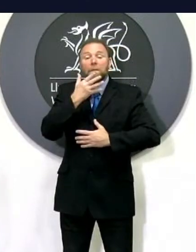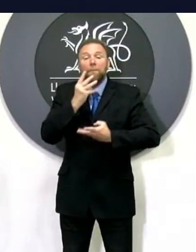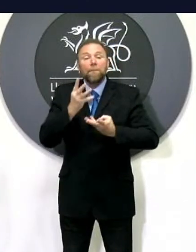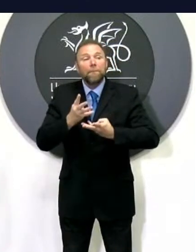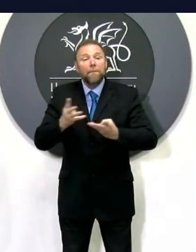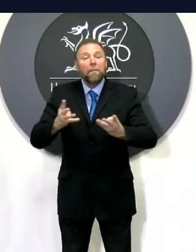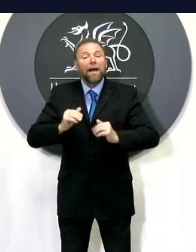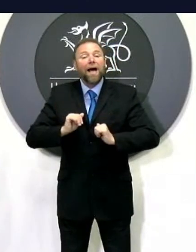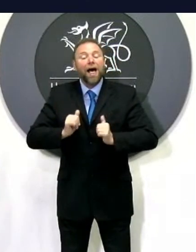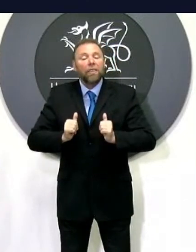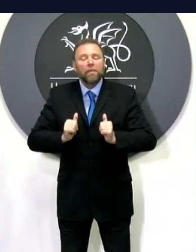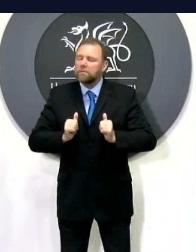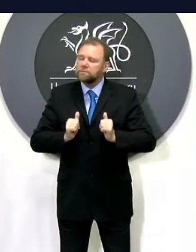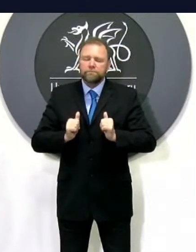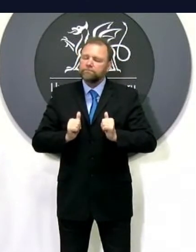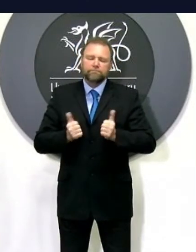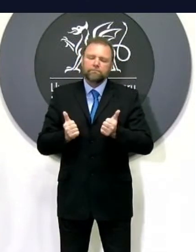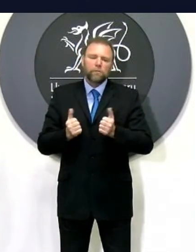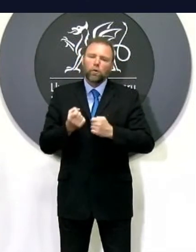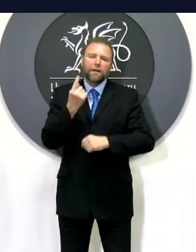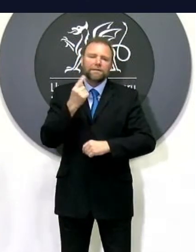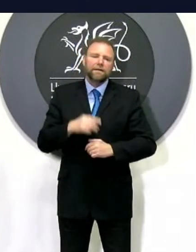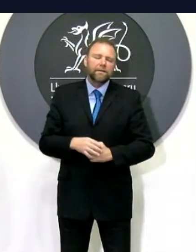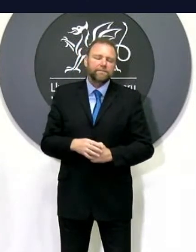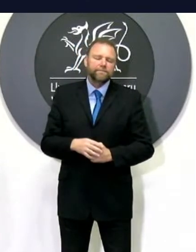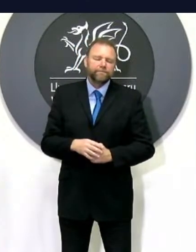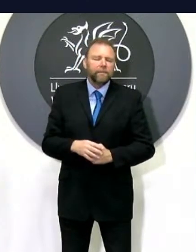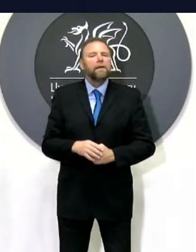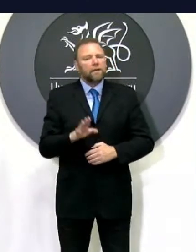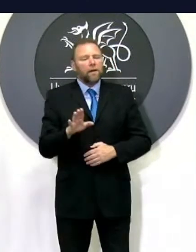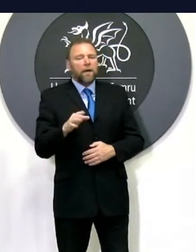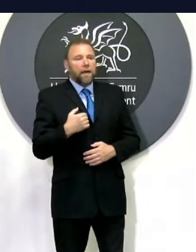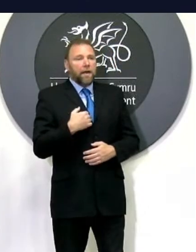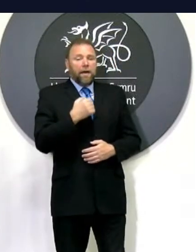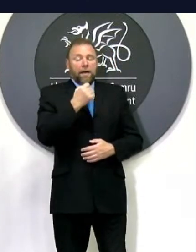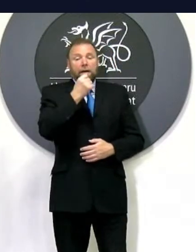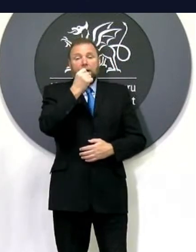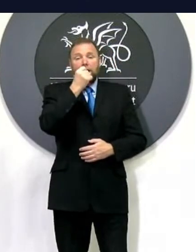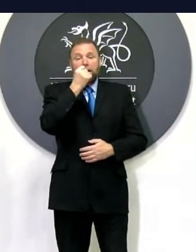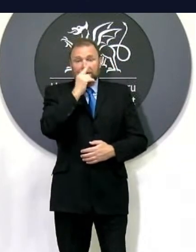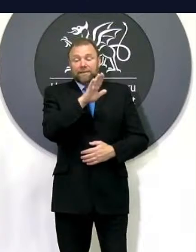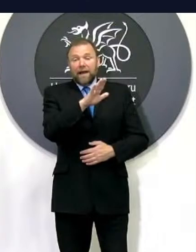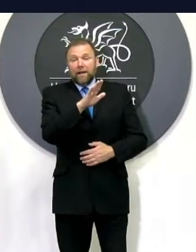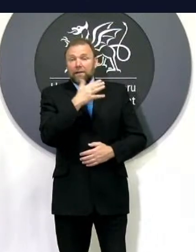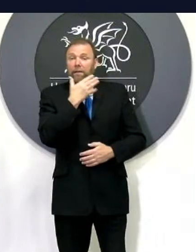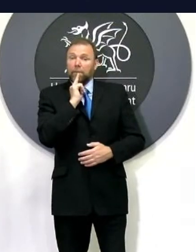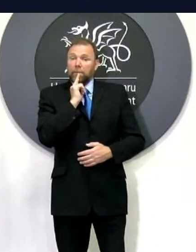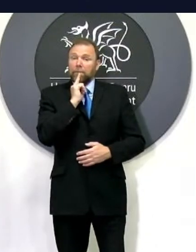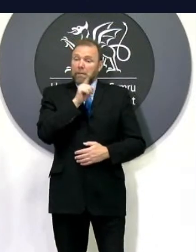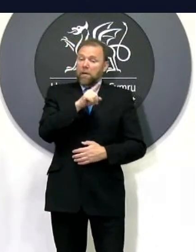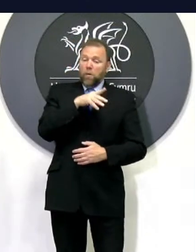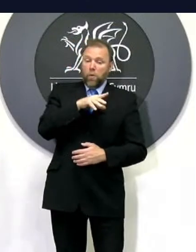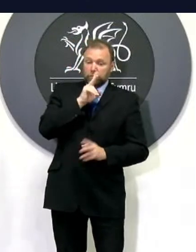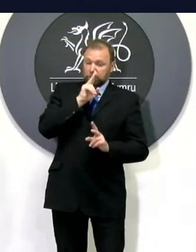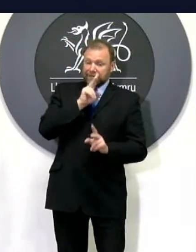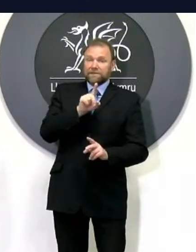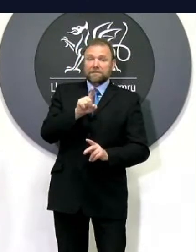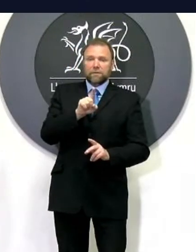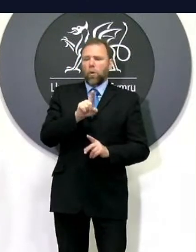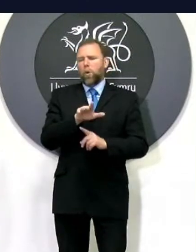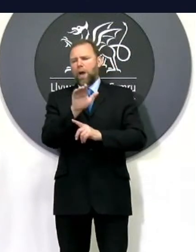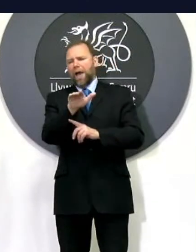grounds. So I understand completely why people will want to see the reopening of